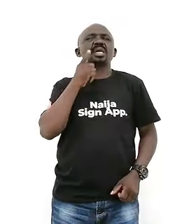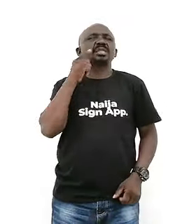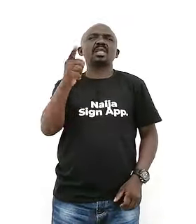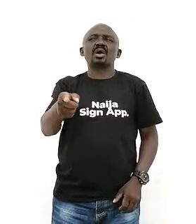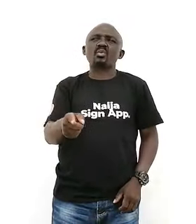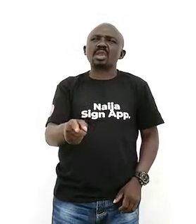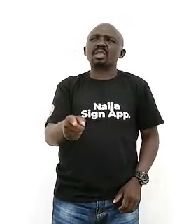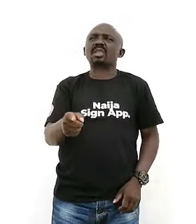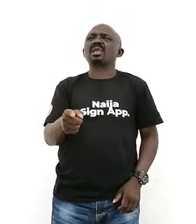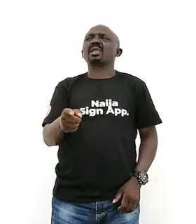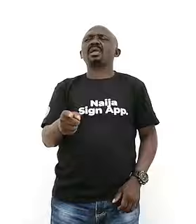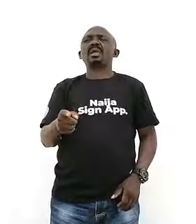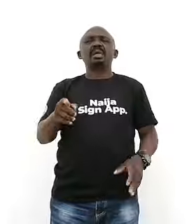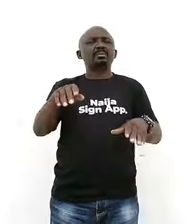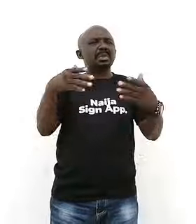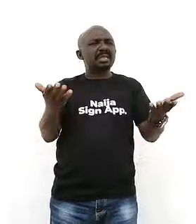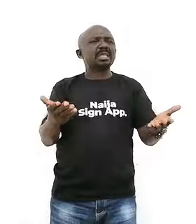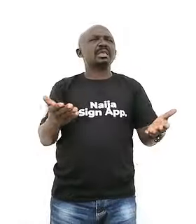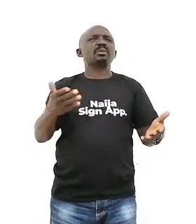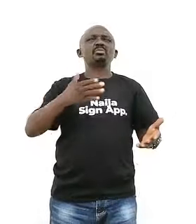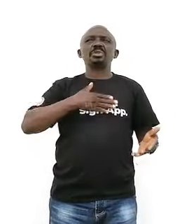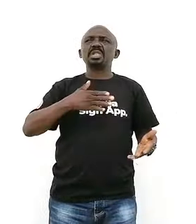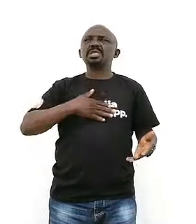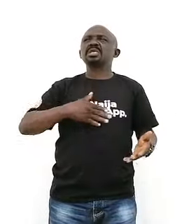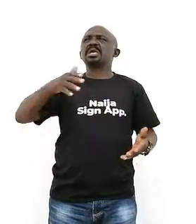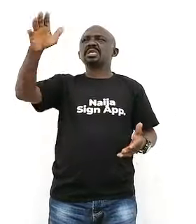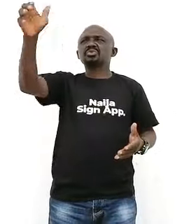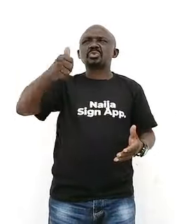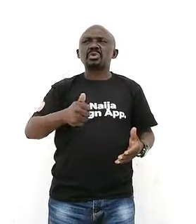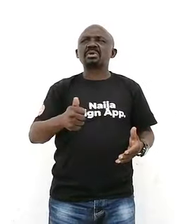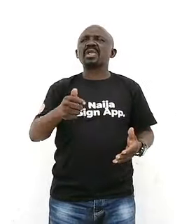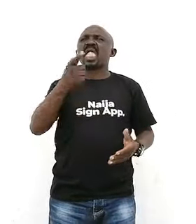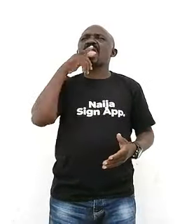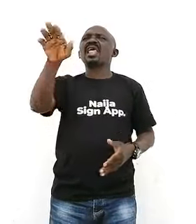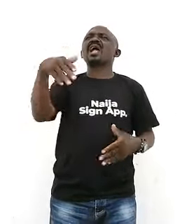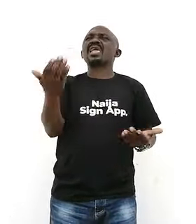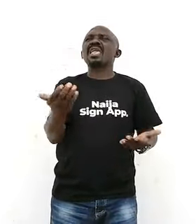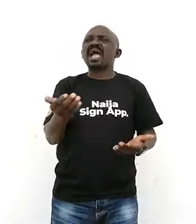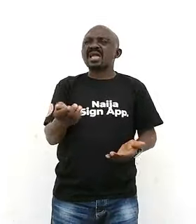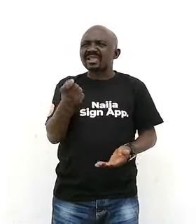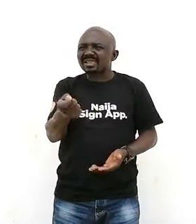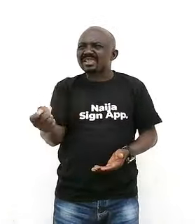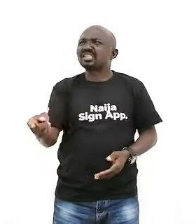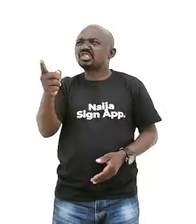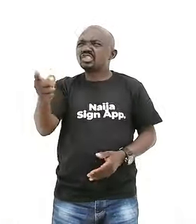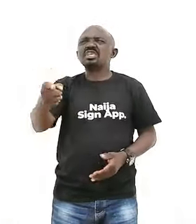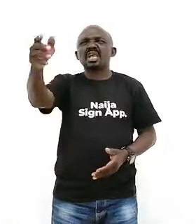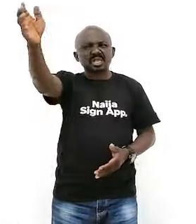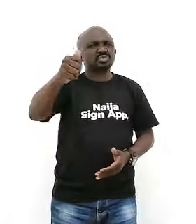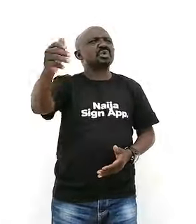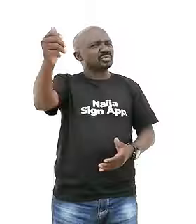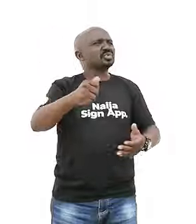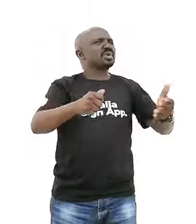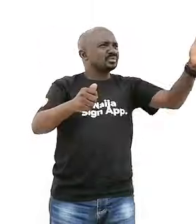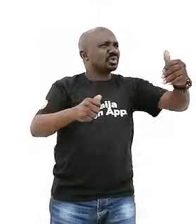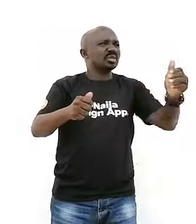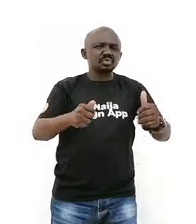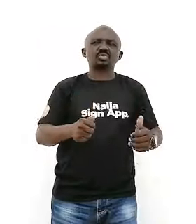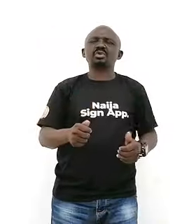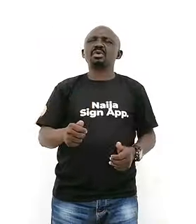that we are here because we believe in this country, irrespective of linguistic affiliations, of our tribal affiliation.